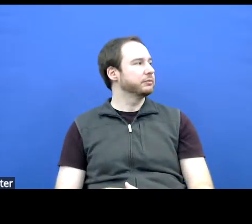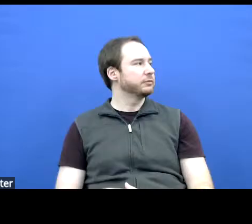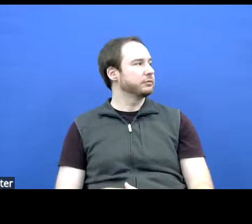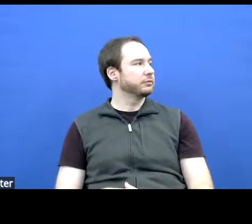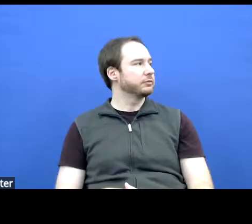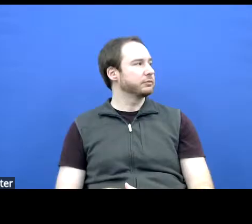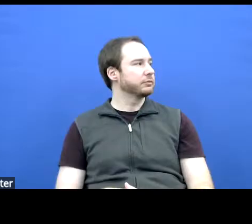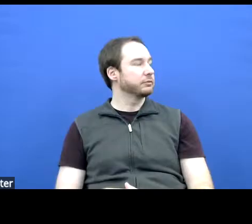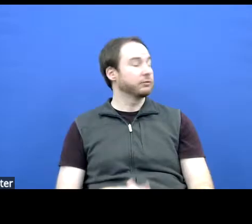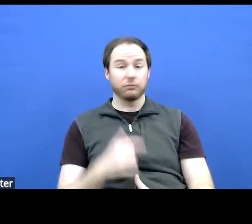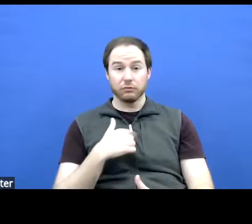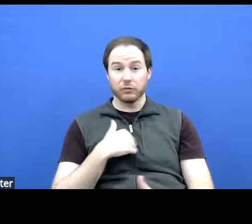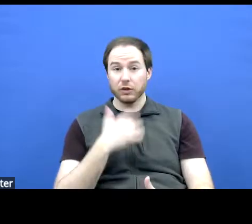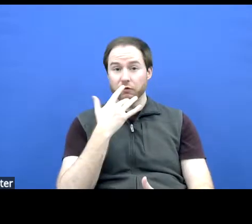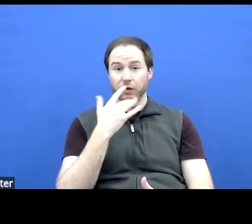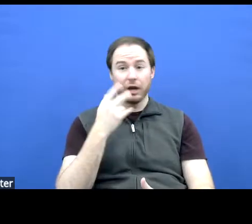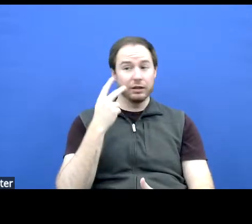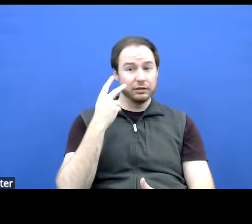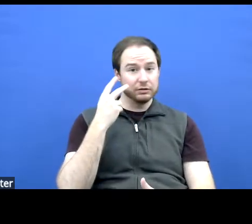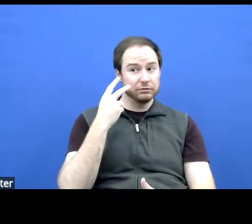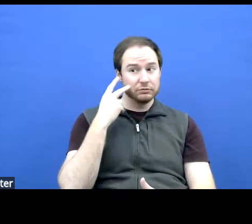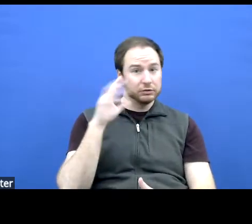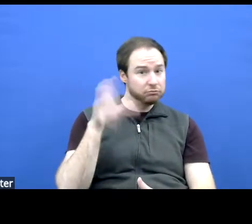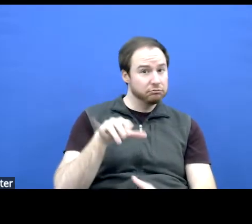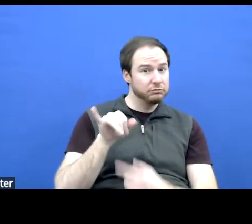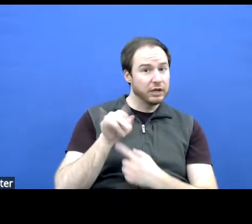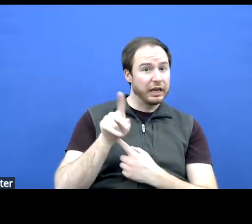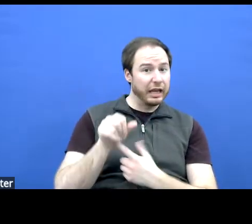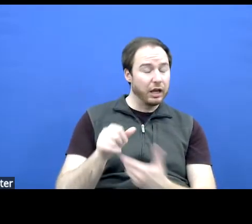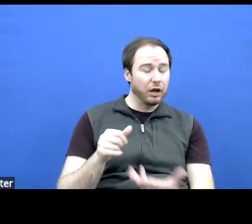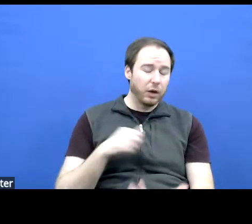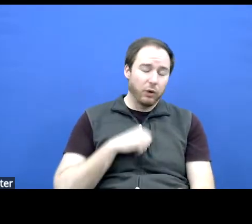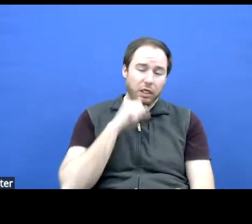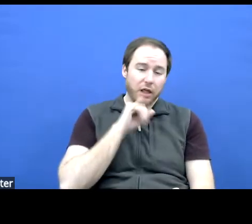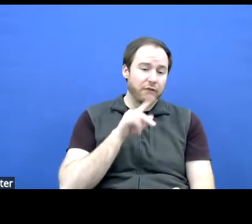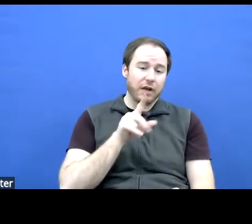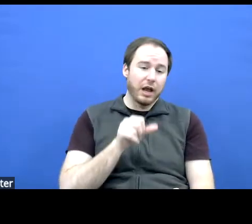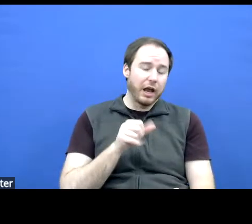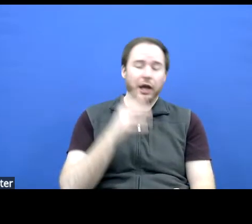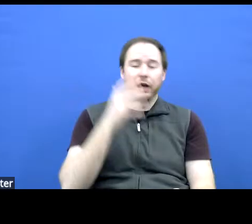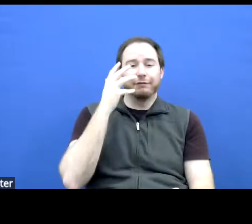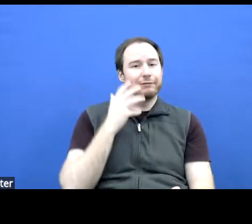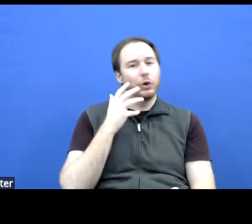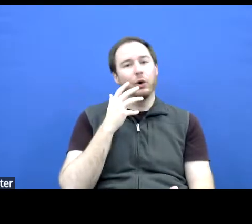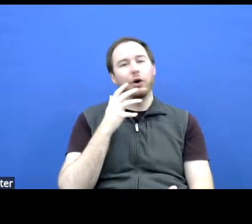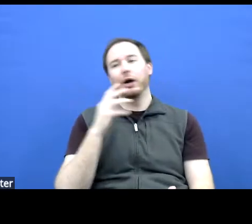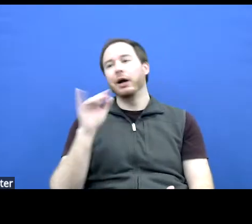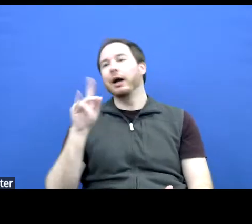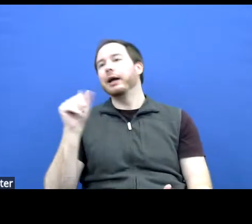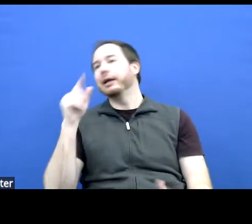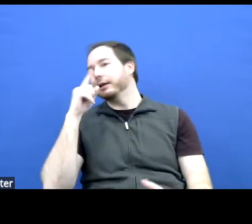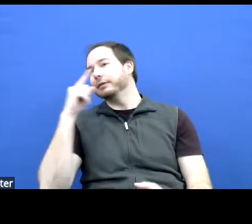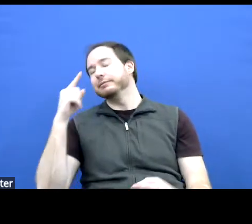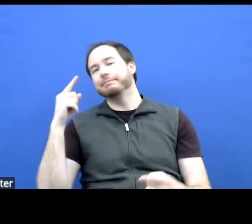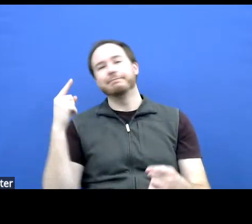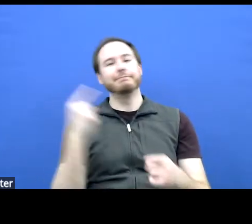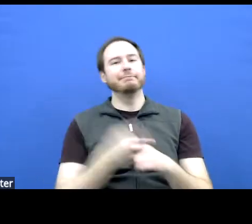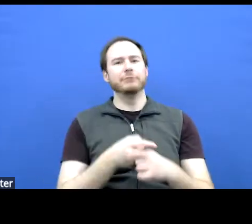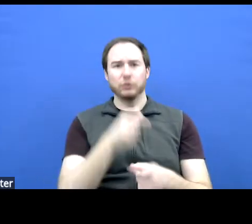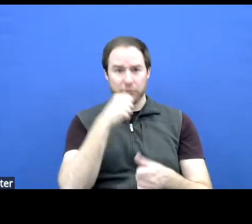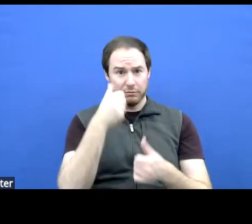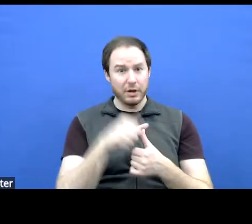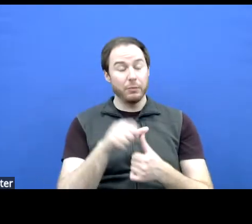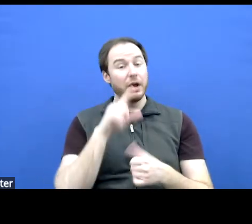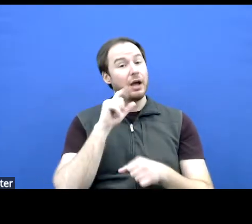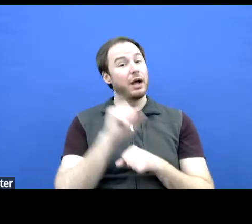Would I have rather seen an IKEA go in there? Probably. Unfortunately, our timing on IKEA was horrible. Right. Those who don't remember,